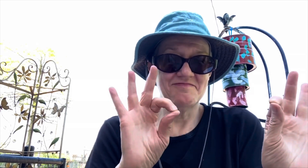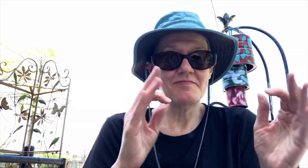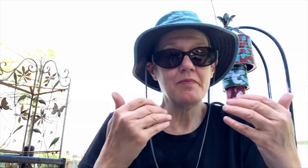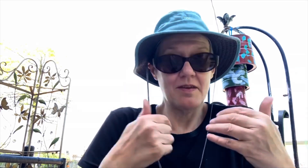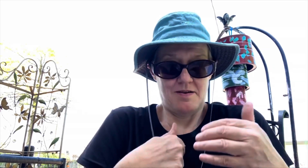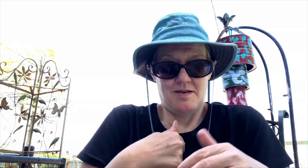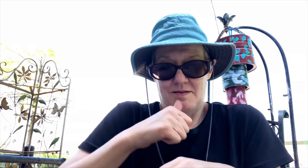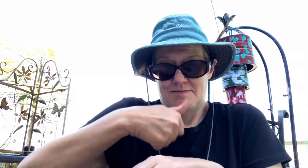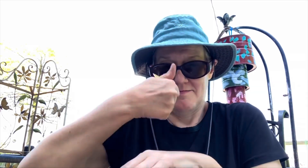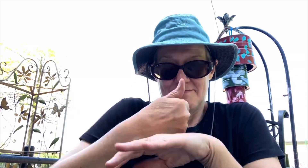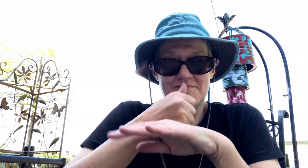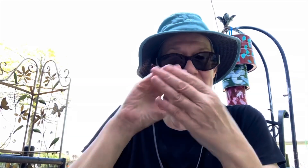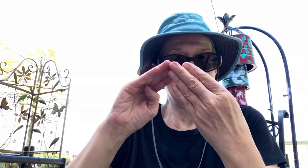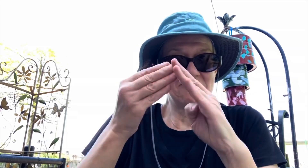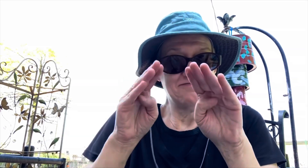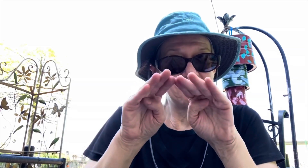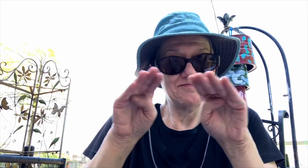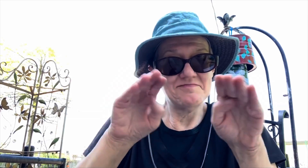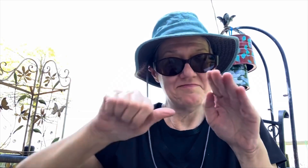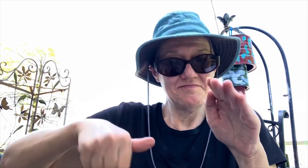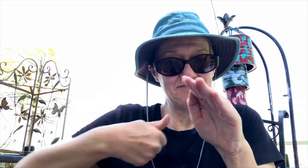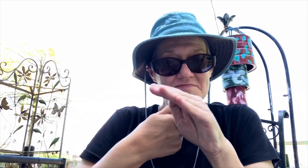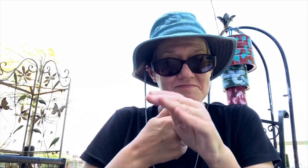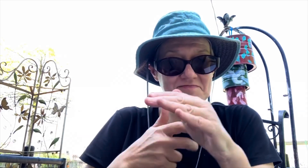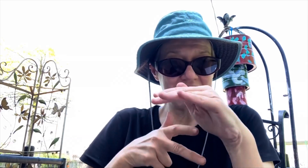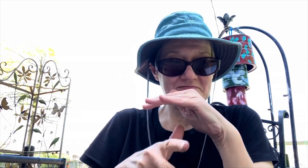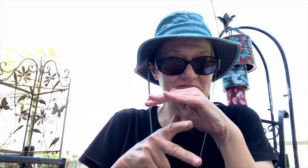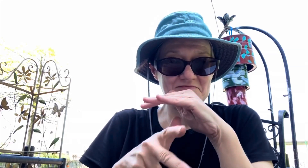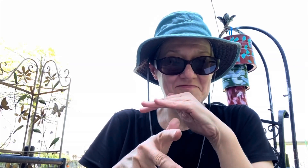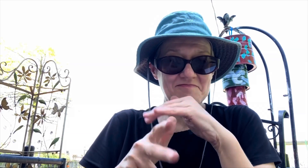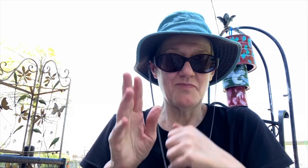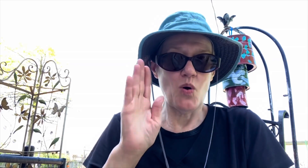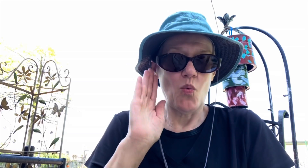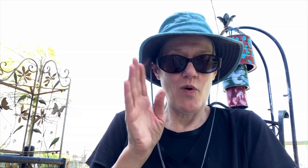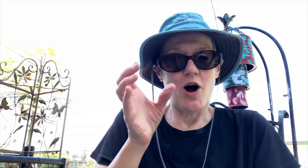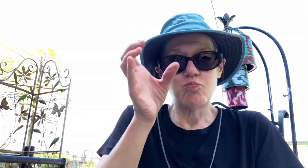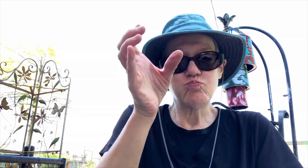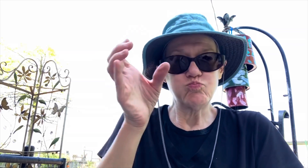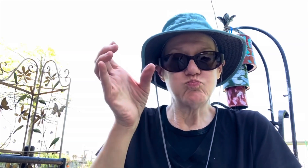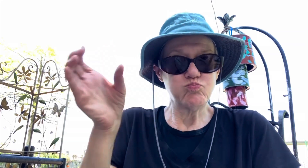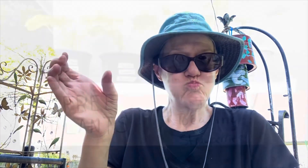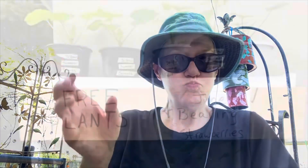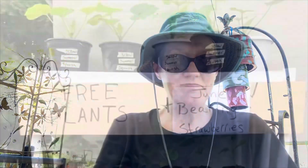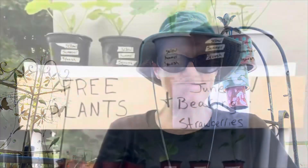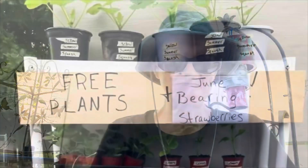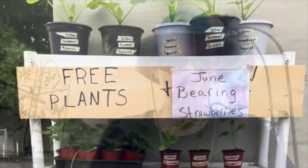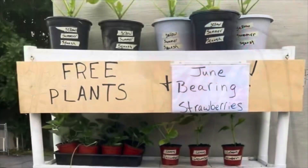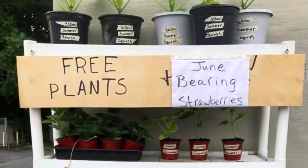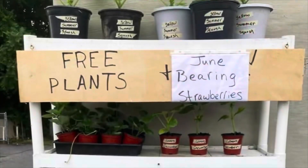to the community, out on the community shelf I've set up behind the garage.